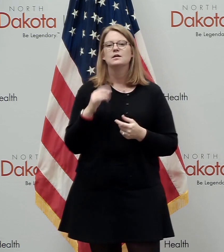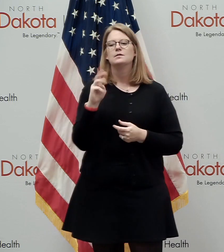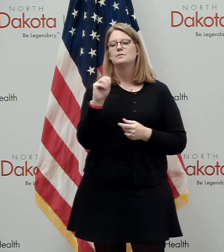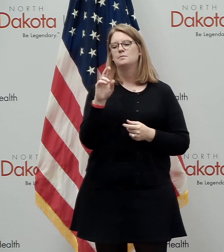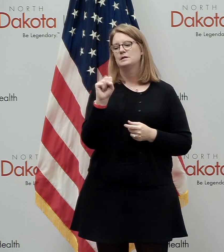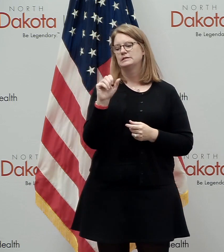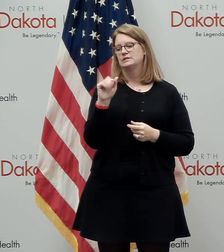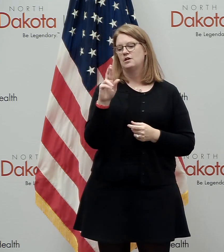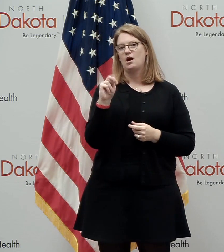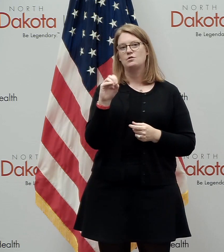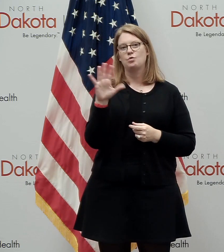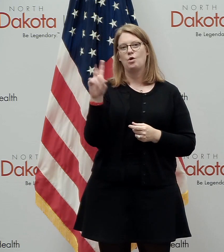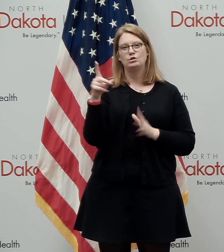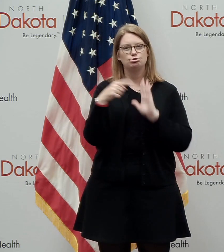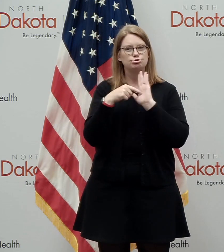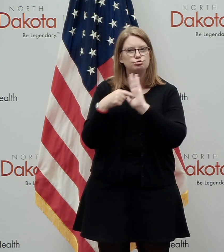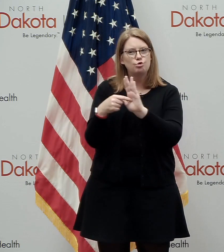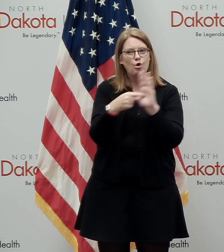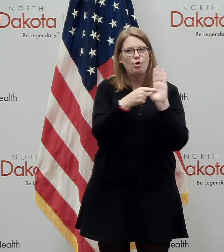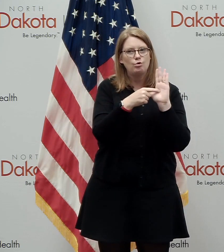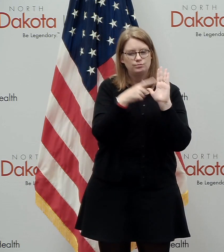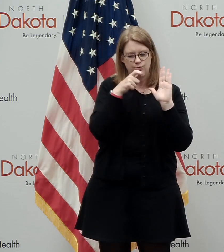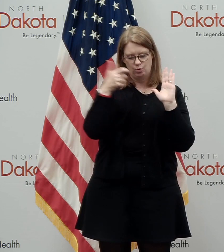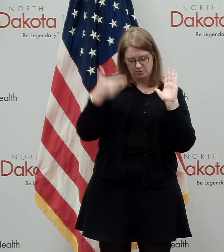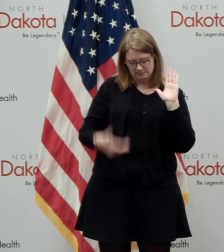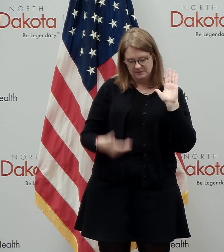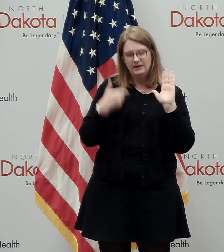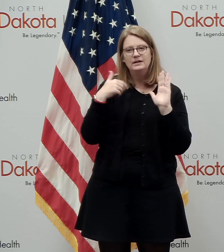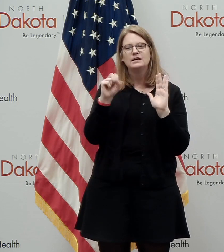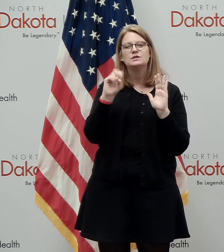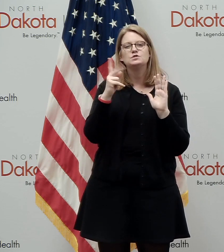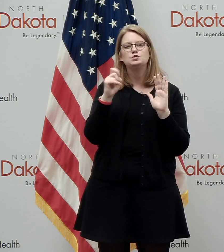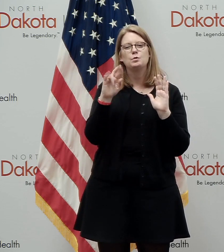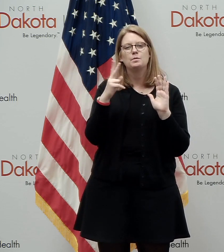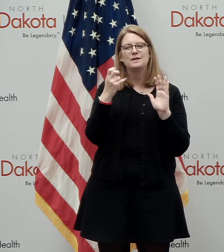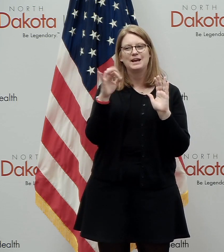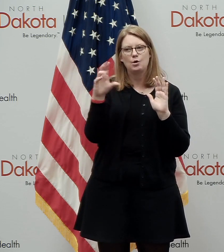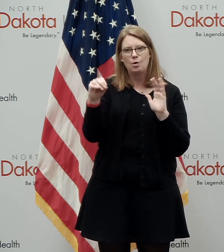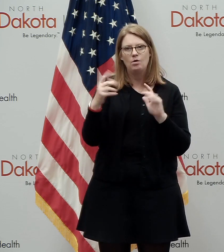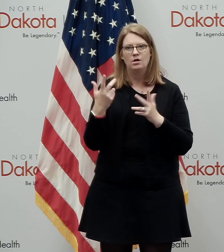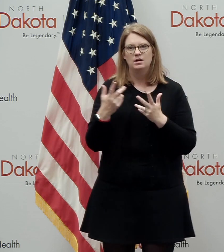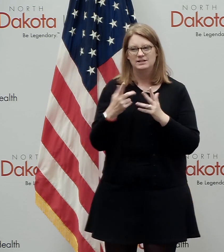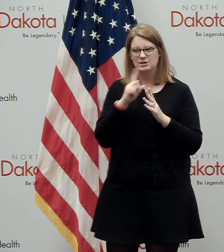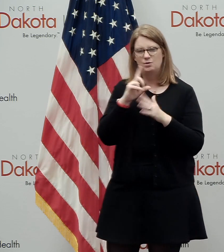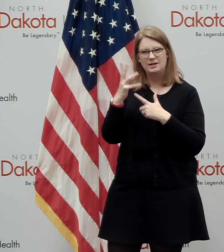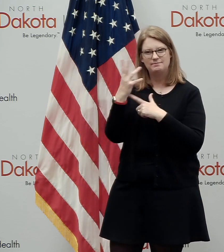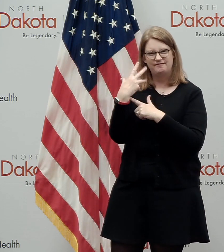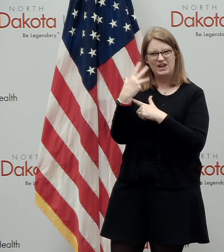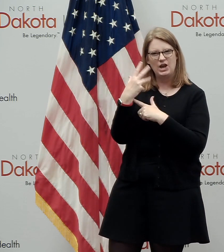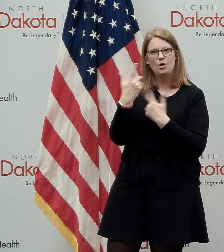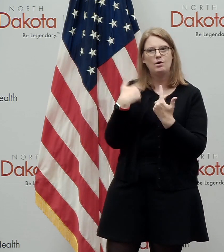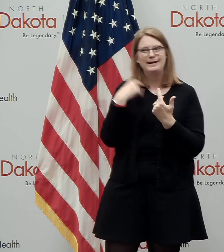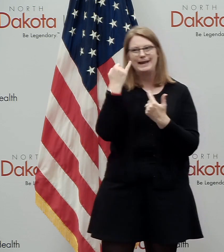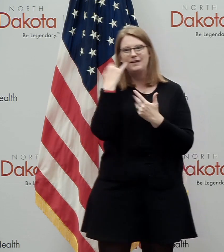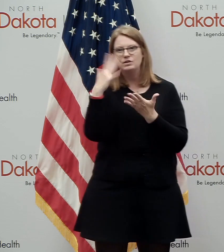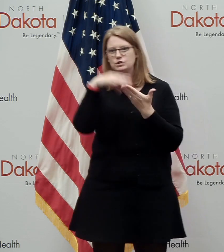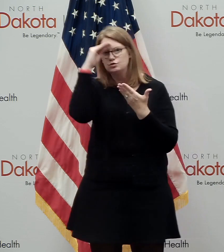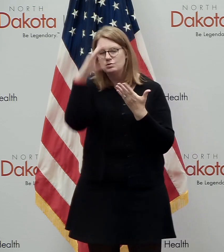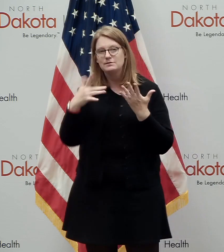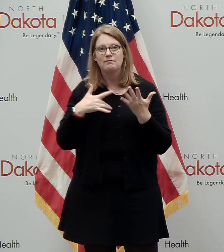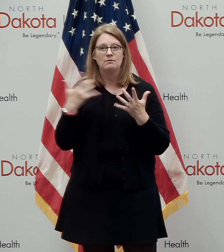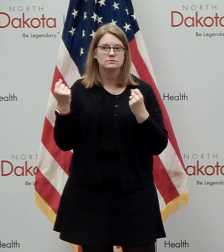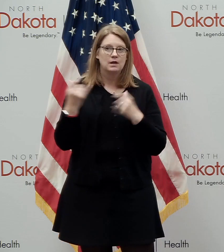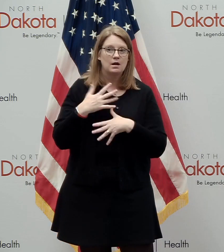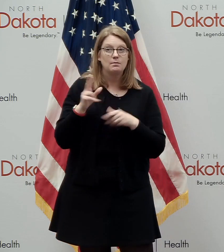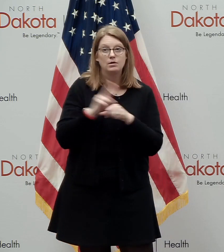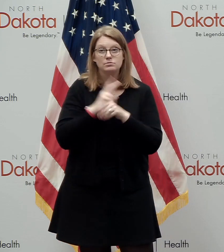her identity as a superhero in a video that she created for her students to help dispel fears they might have about masks and share some helpful tips.